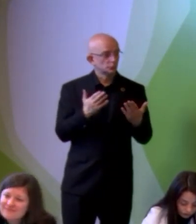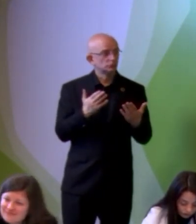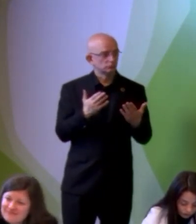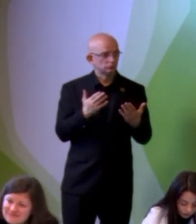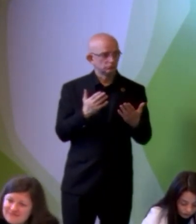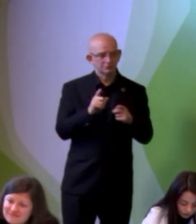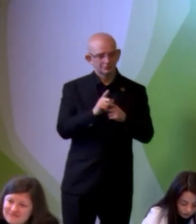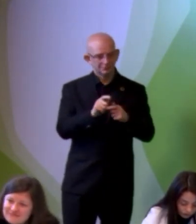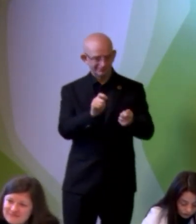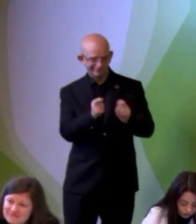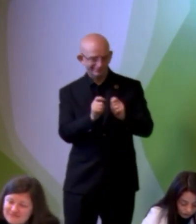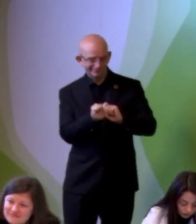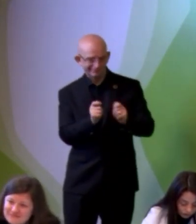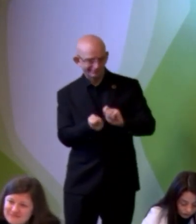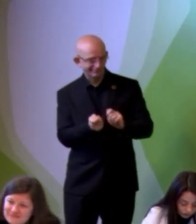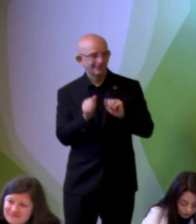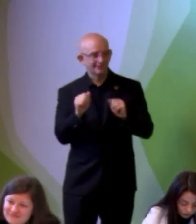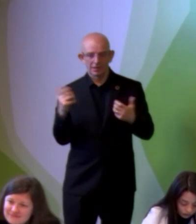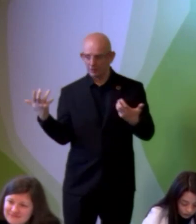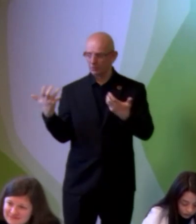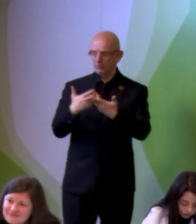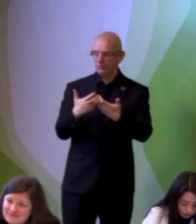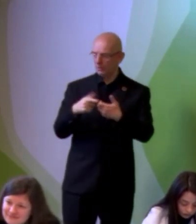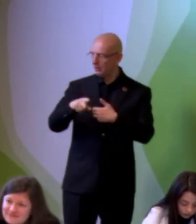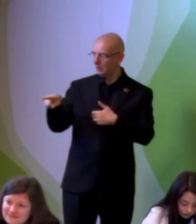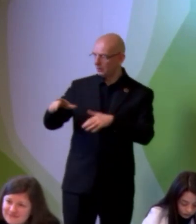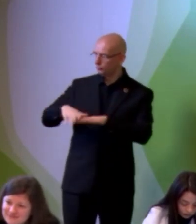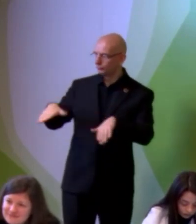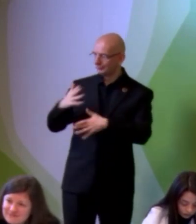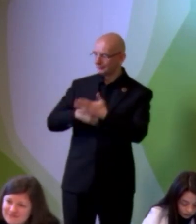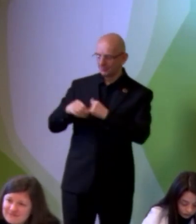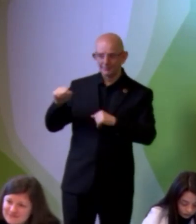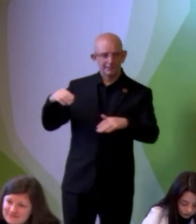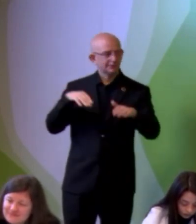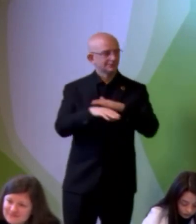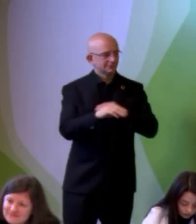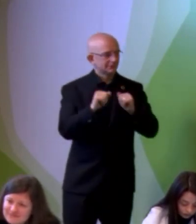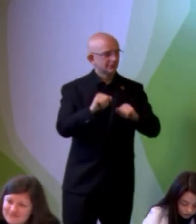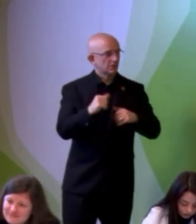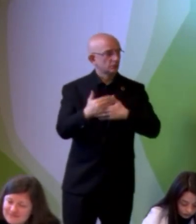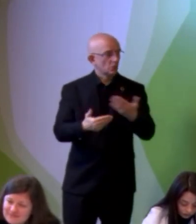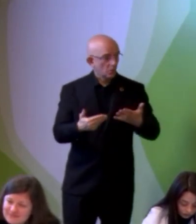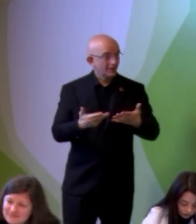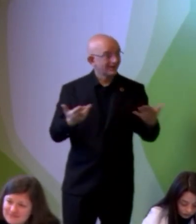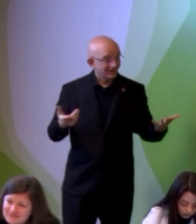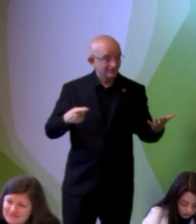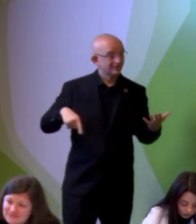in the area. So if we could have the resource centers and